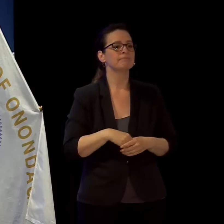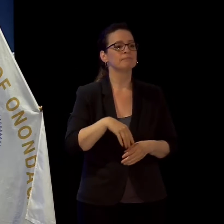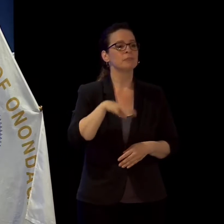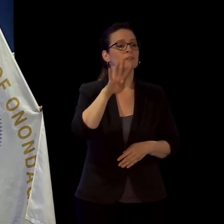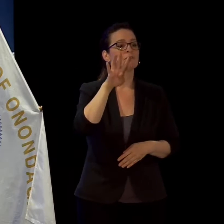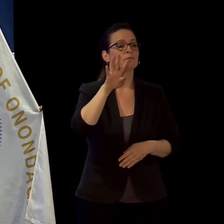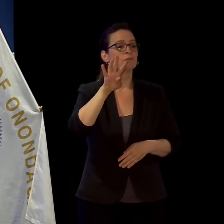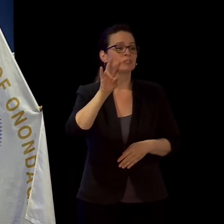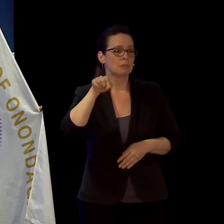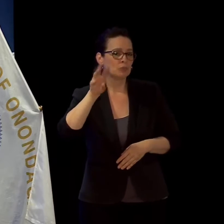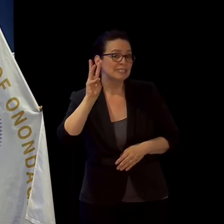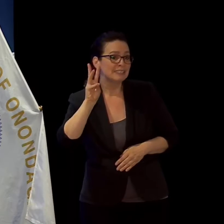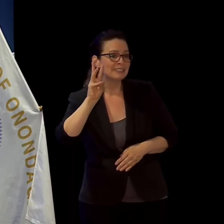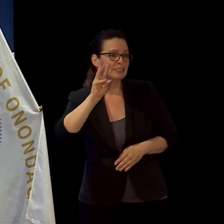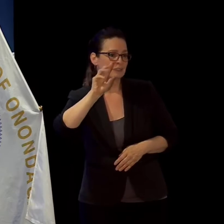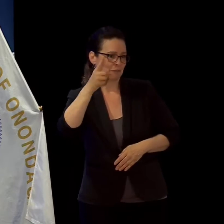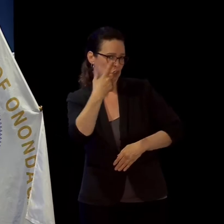47.6% first dose,